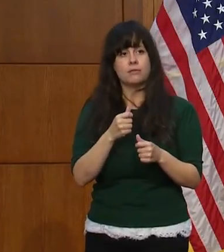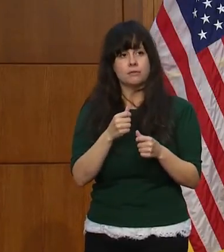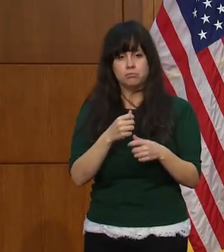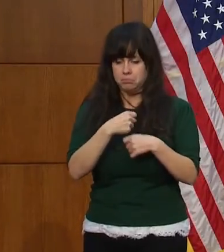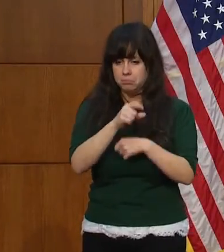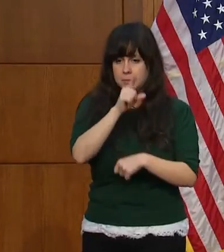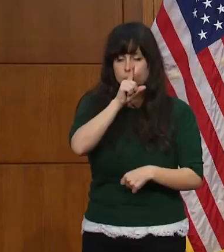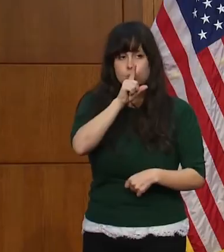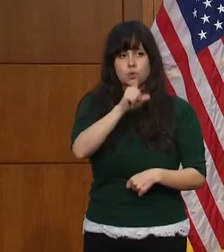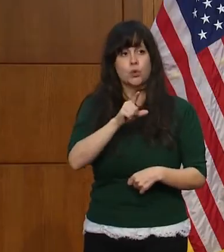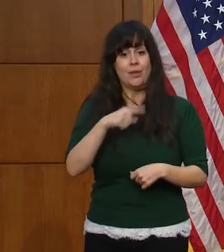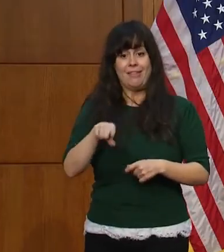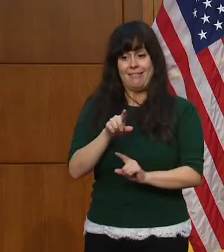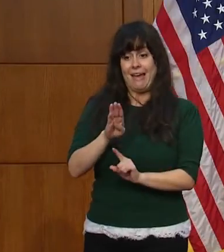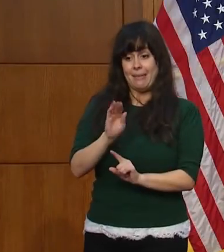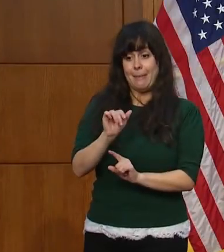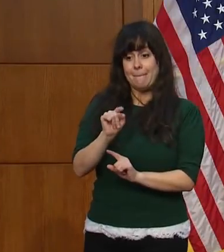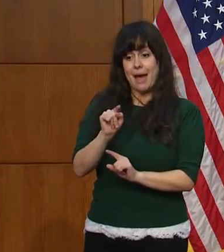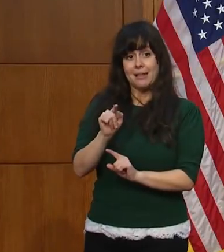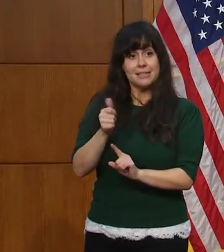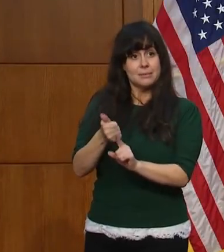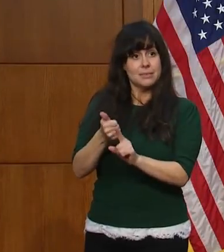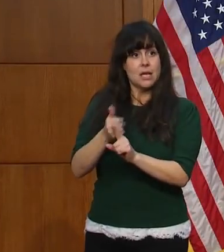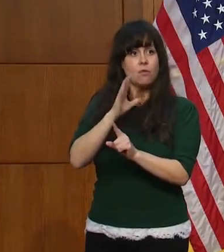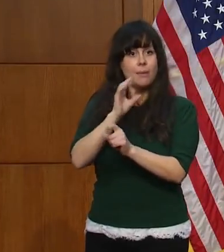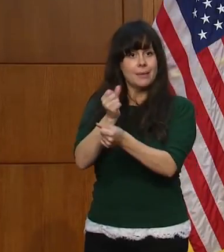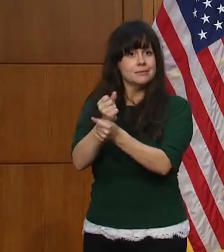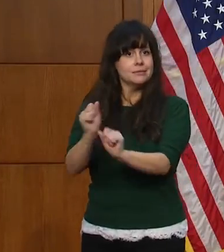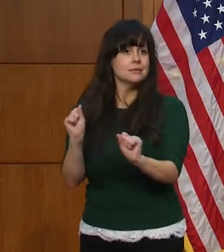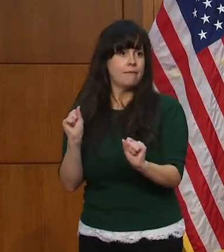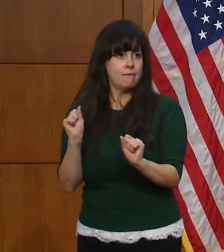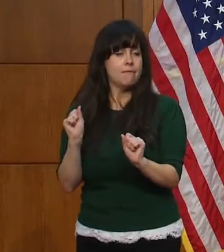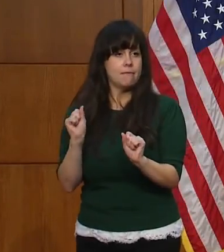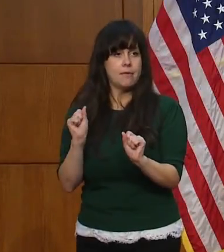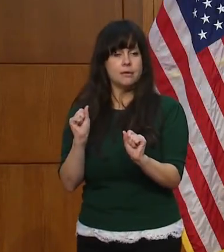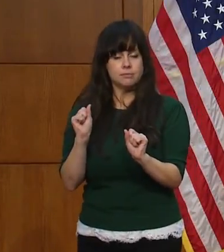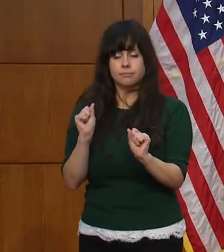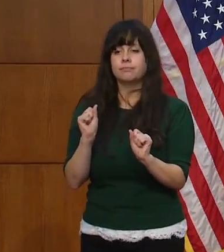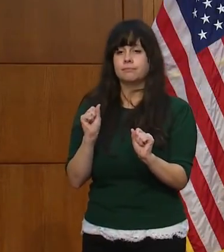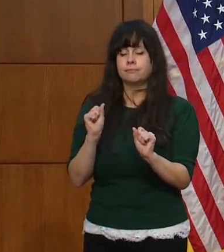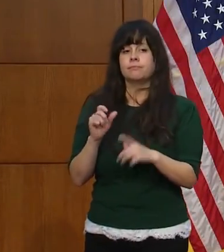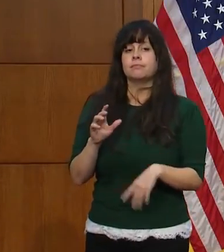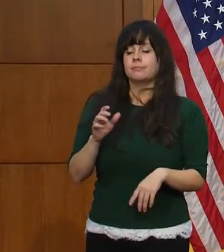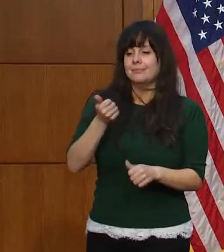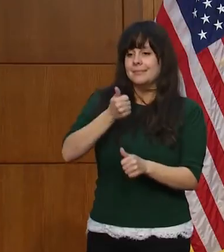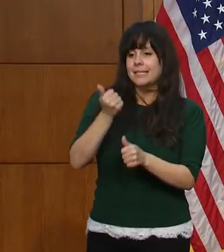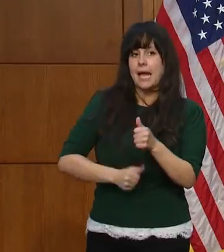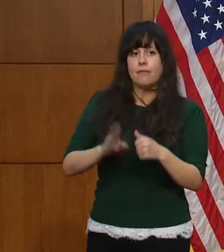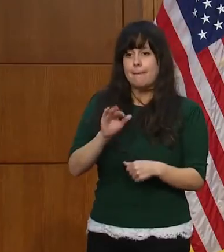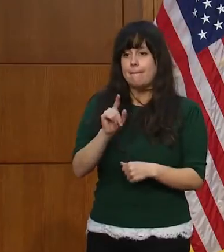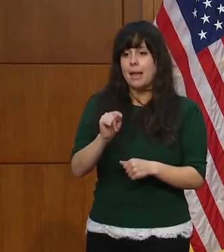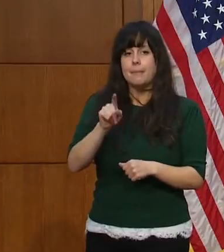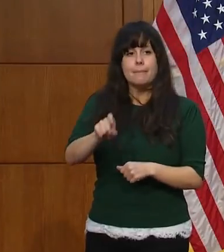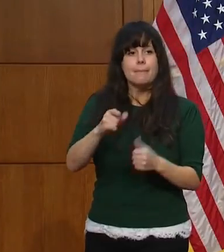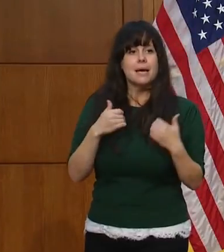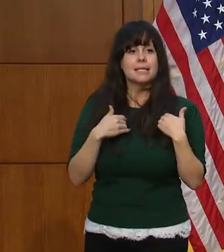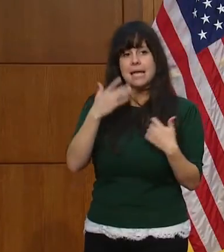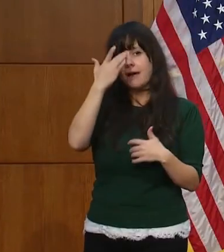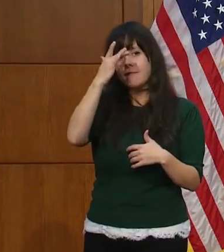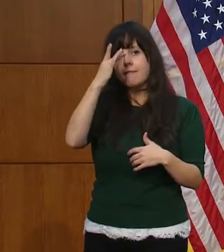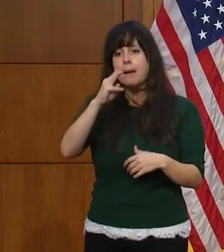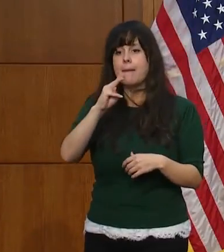our absentee ballots. Every absentee ballot envelope is required to have an intelligent mail